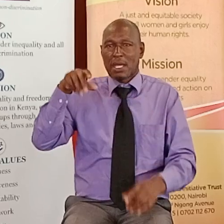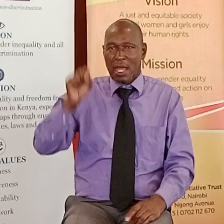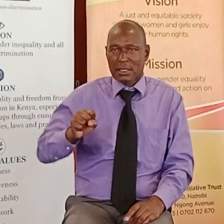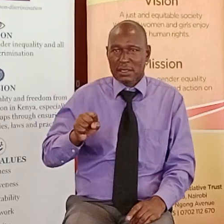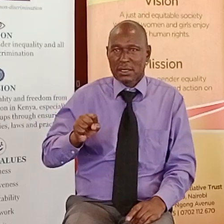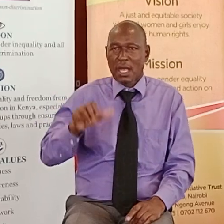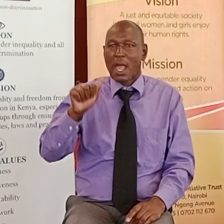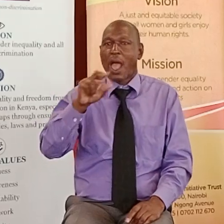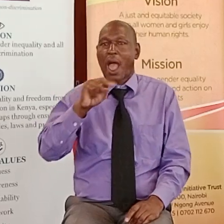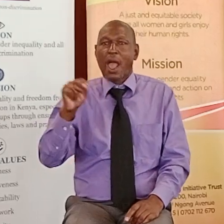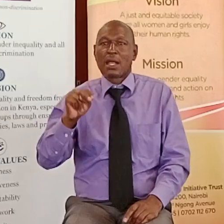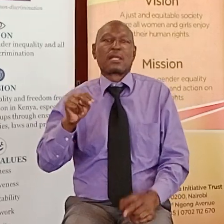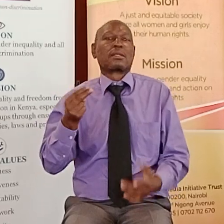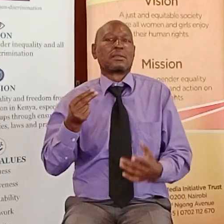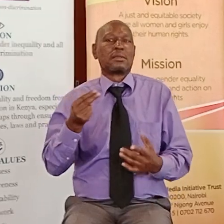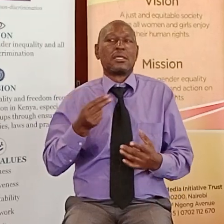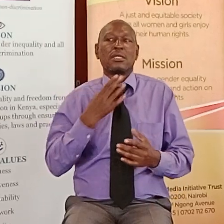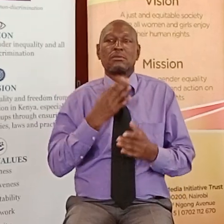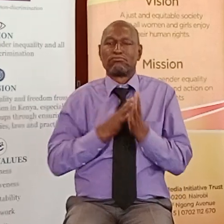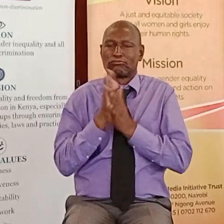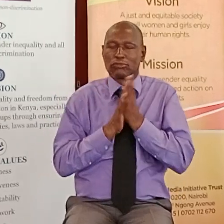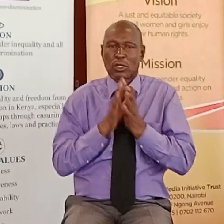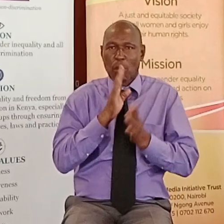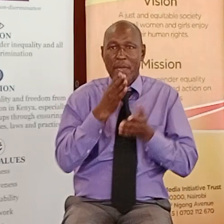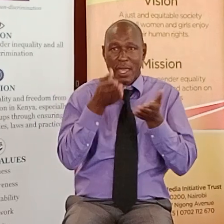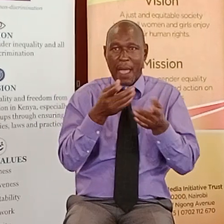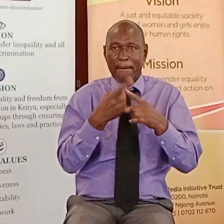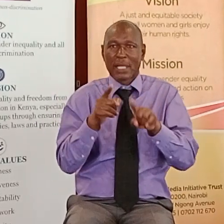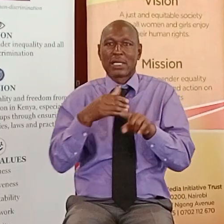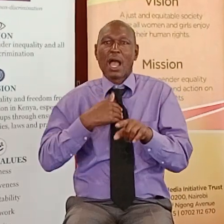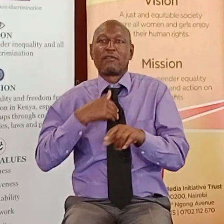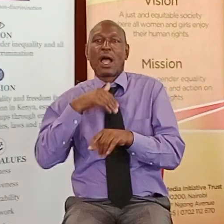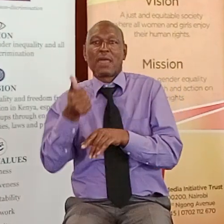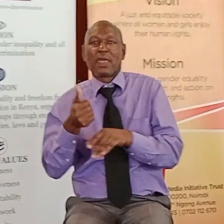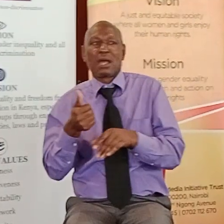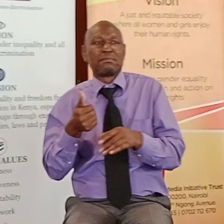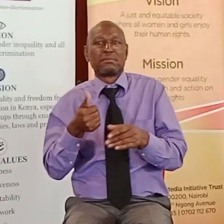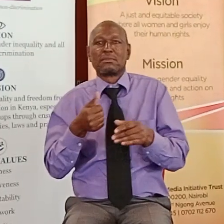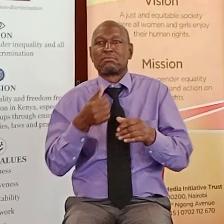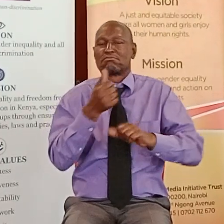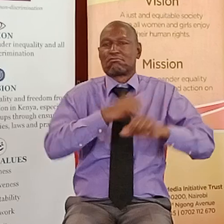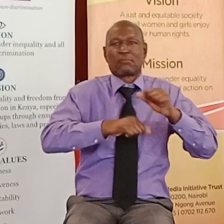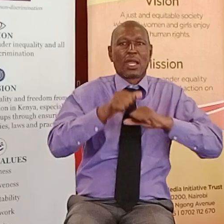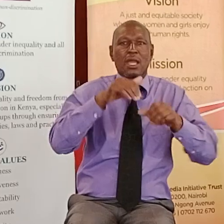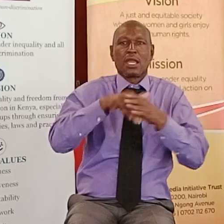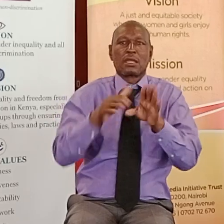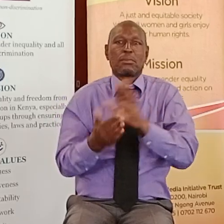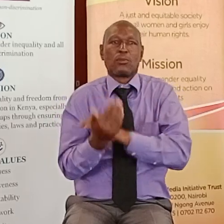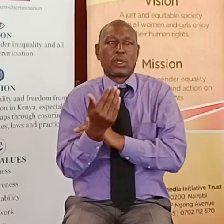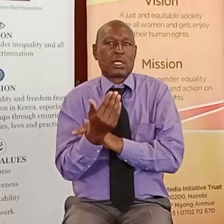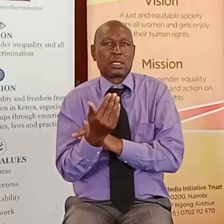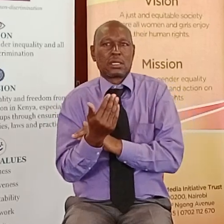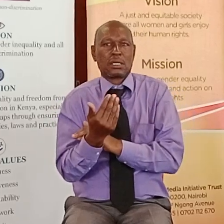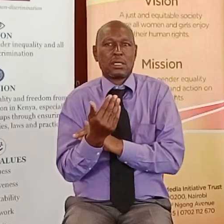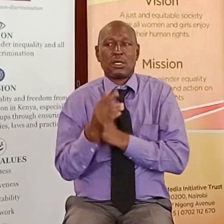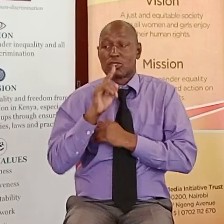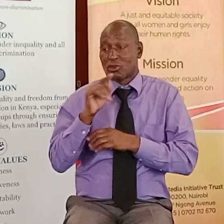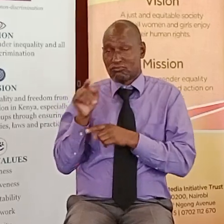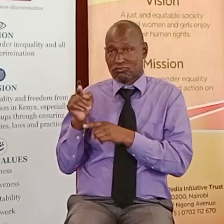to be here, but she had another engagement in the morning, so she was not able to be here, but